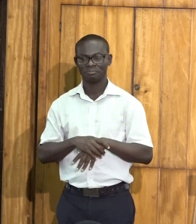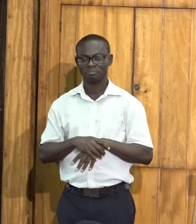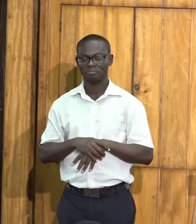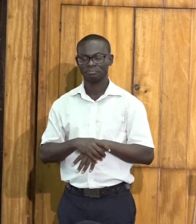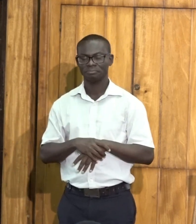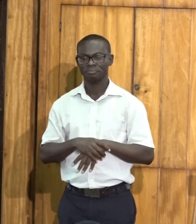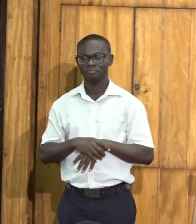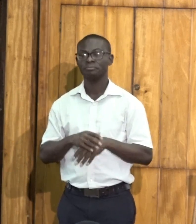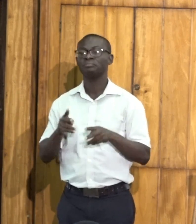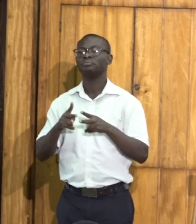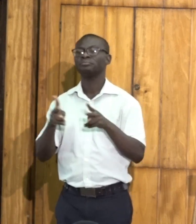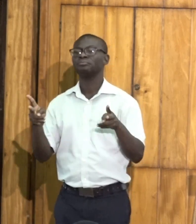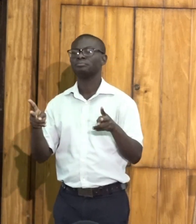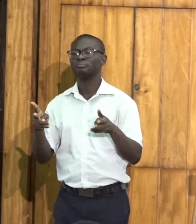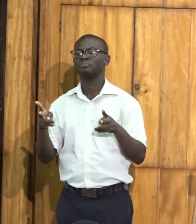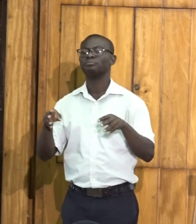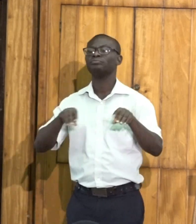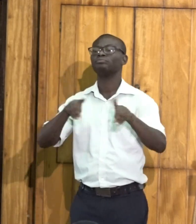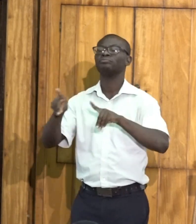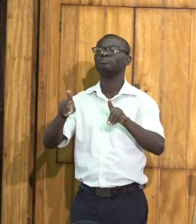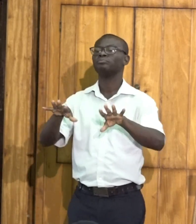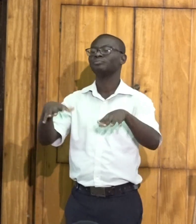facilities. So what we did